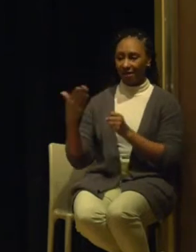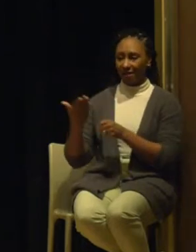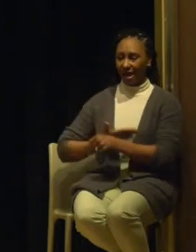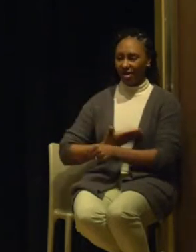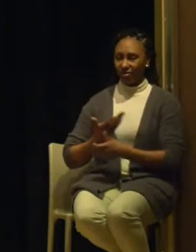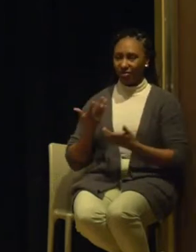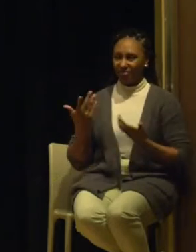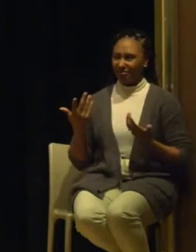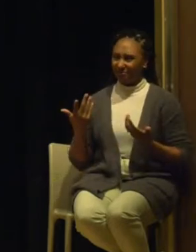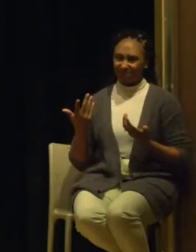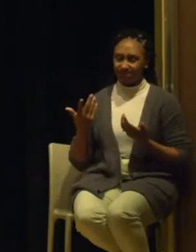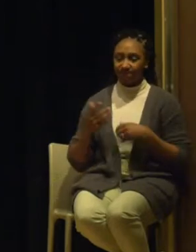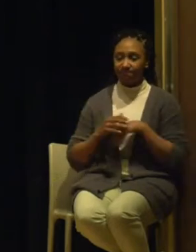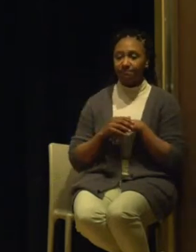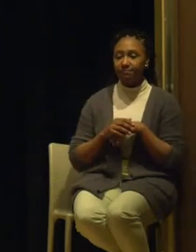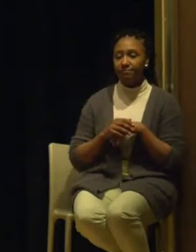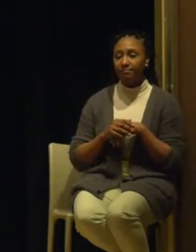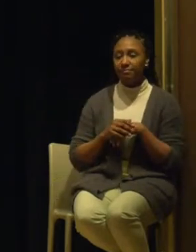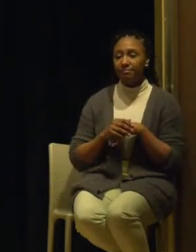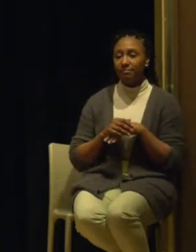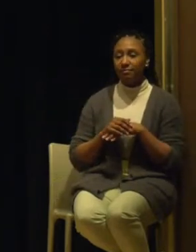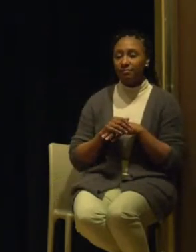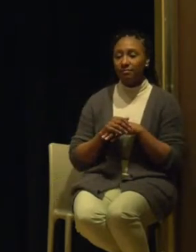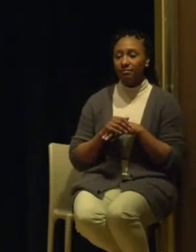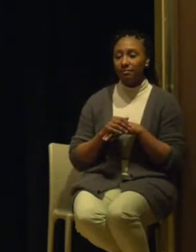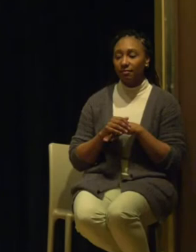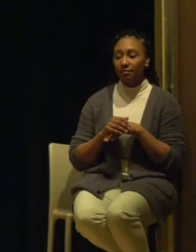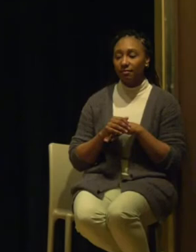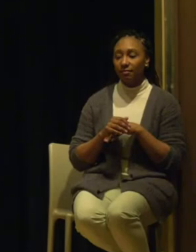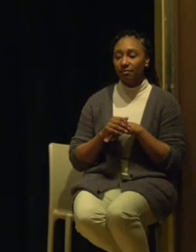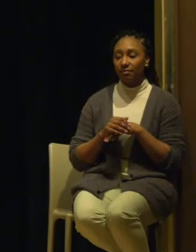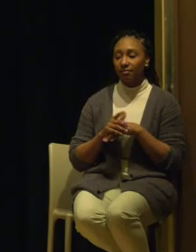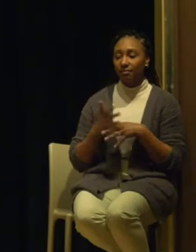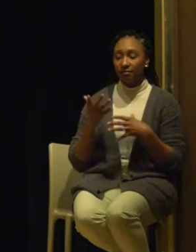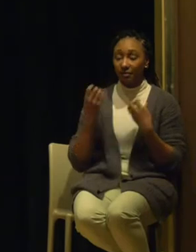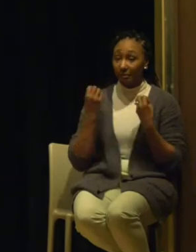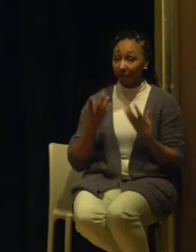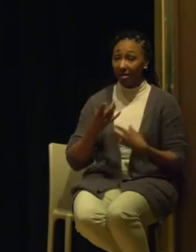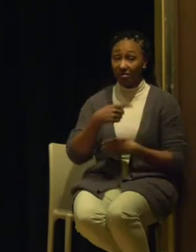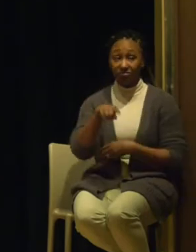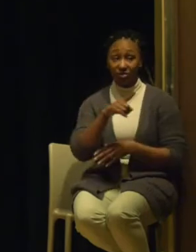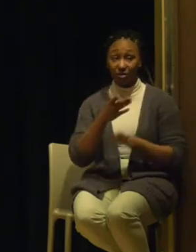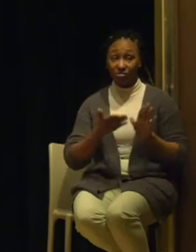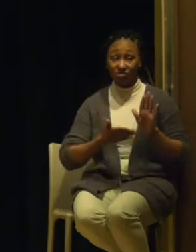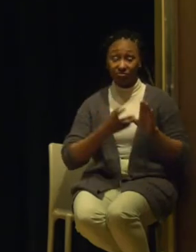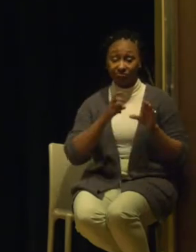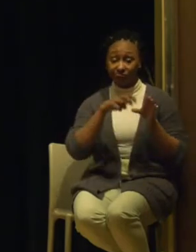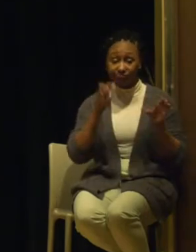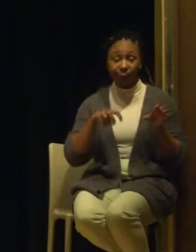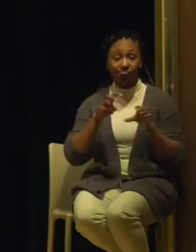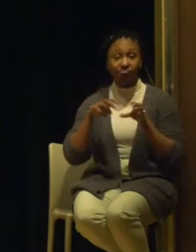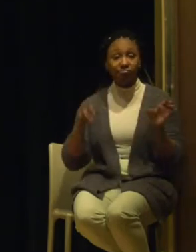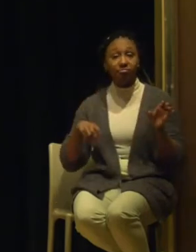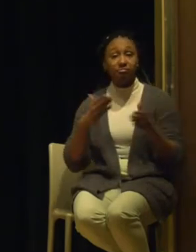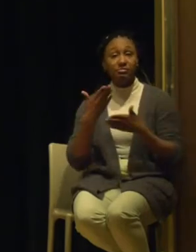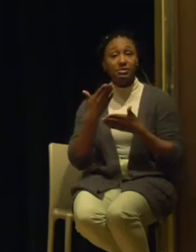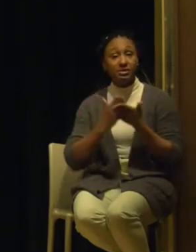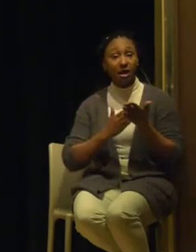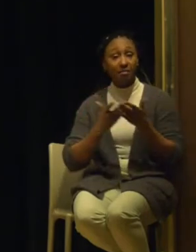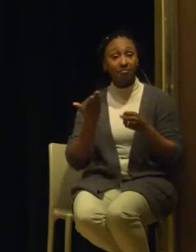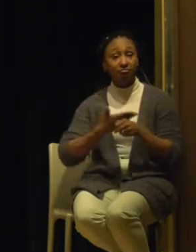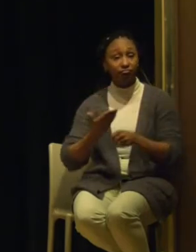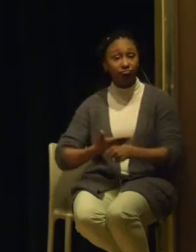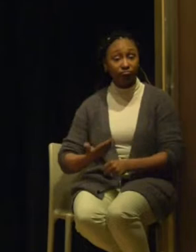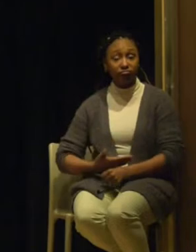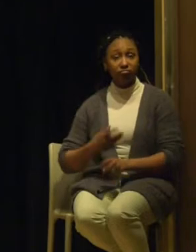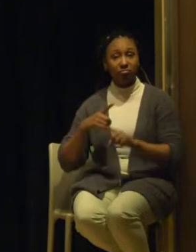cause. So, you know, eventually some of them left. Eventually, you know, some had to be terminated. And little by little, I got